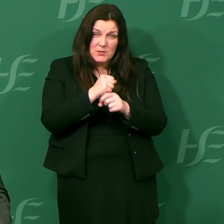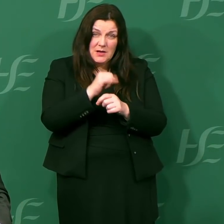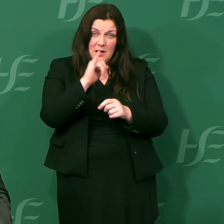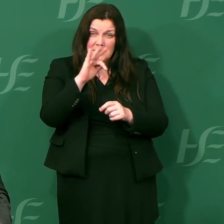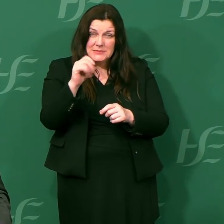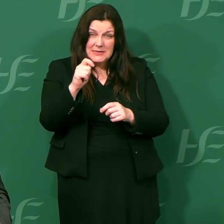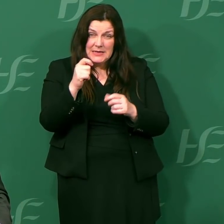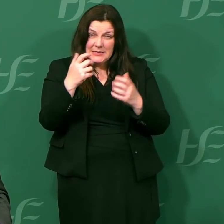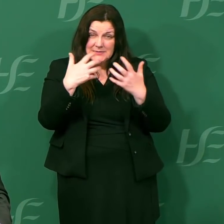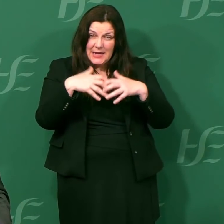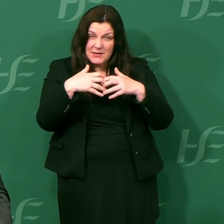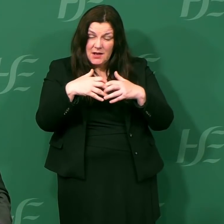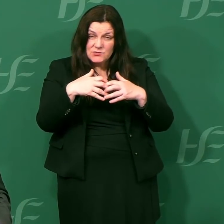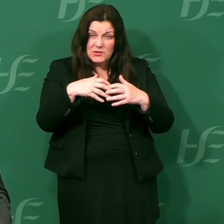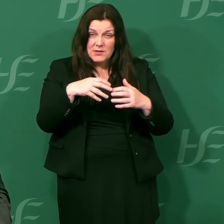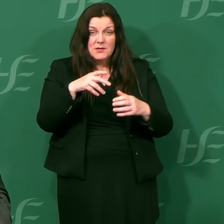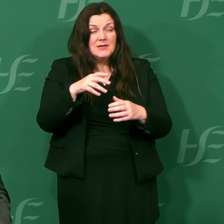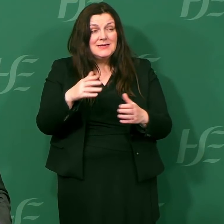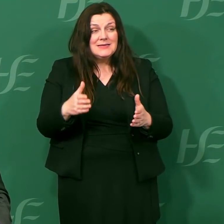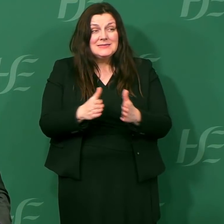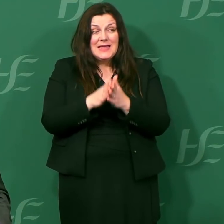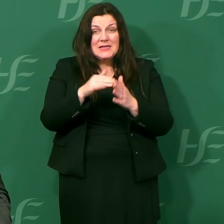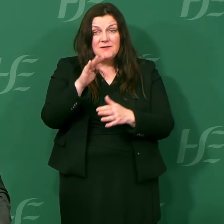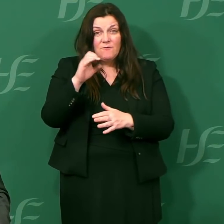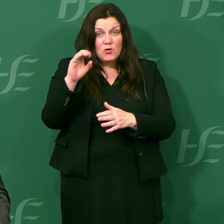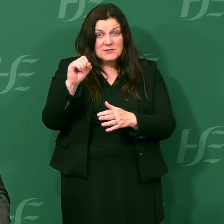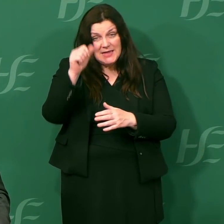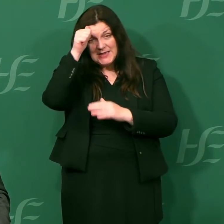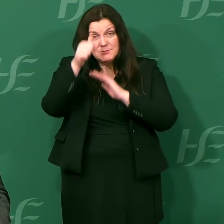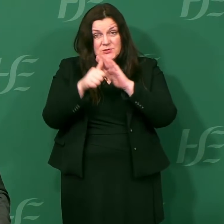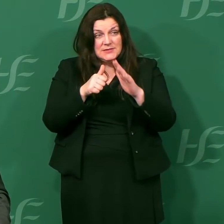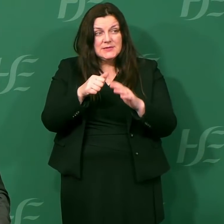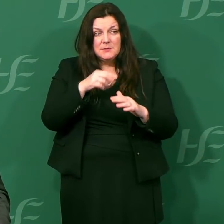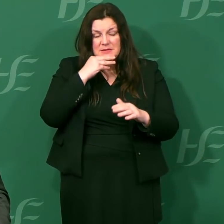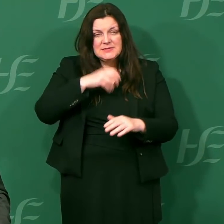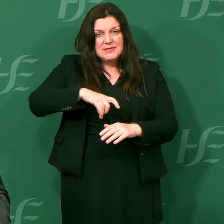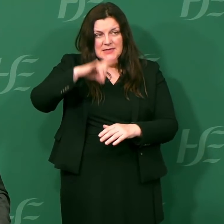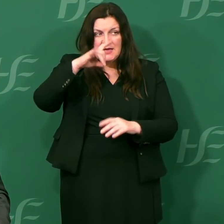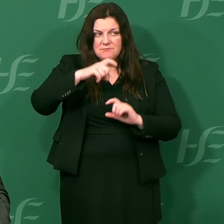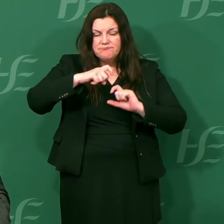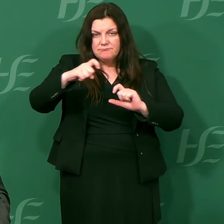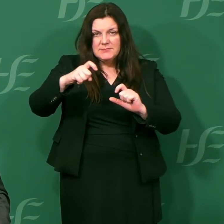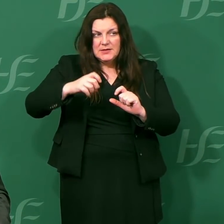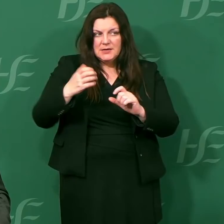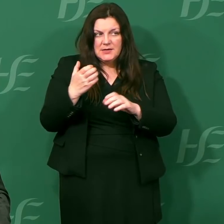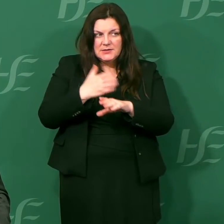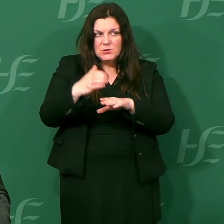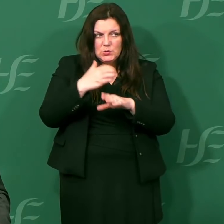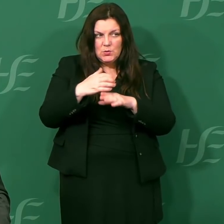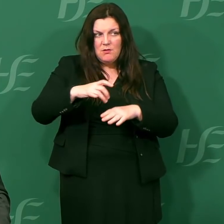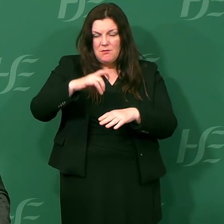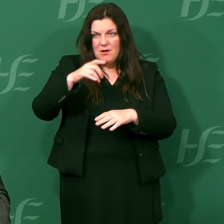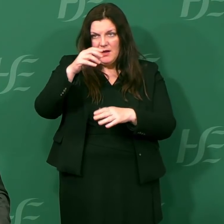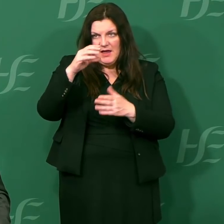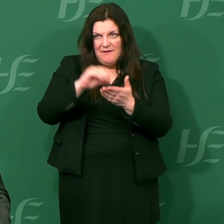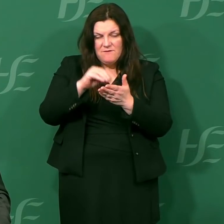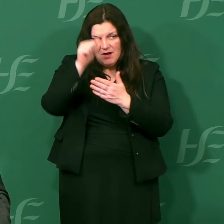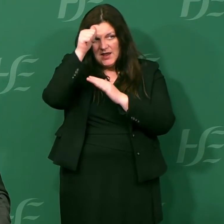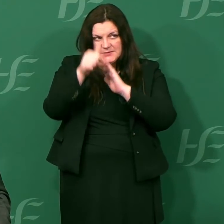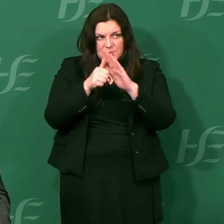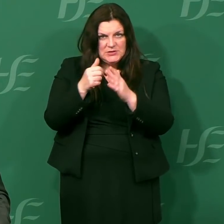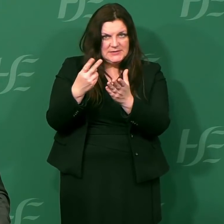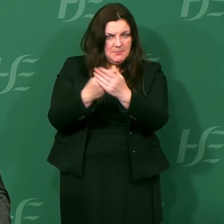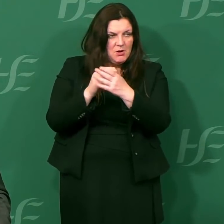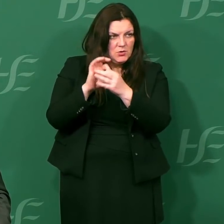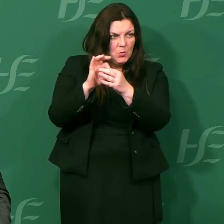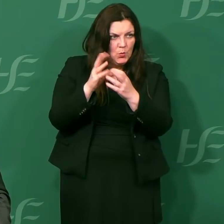terms of Salesforce expertise. No, we are still very high levels and continue demanding levels on Salesforce expertise to work with us in terms